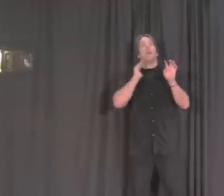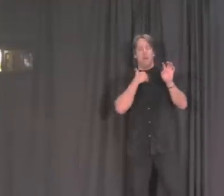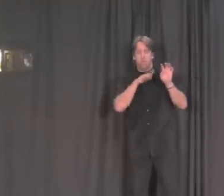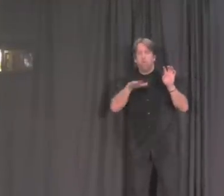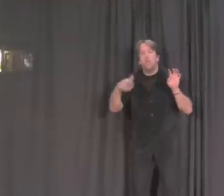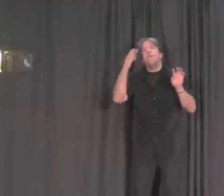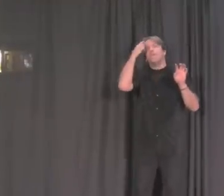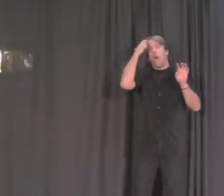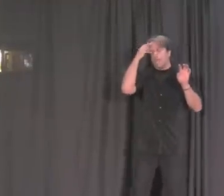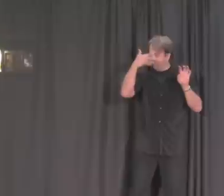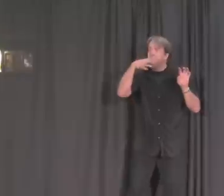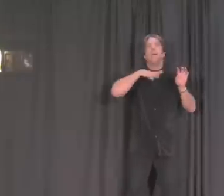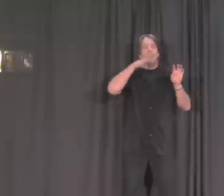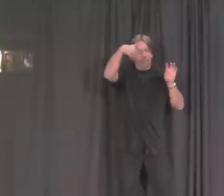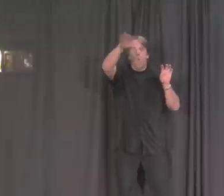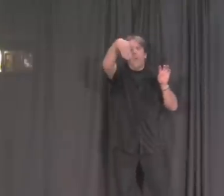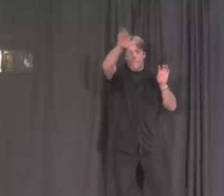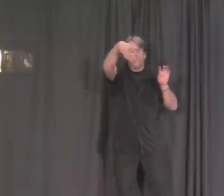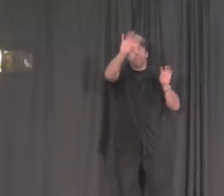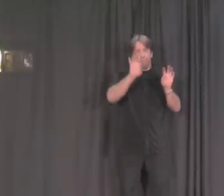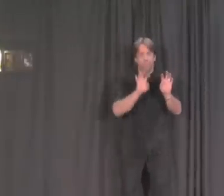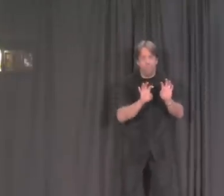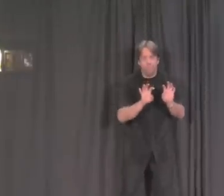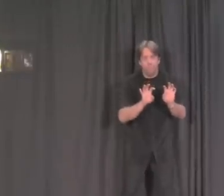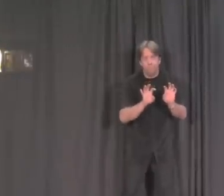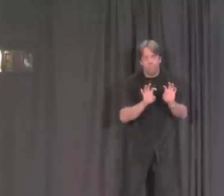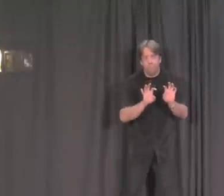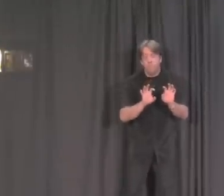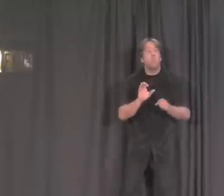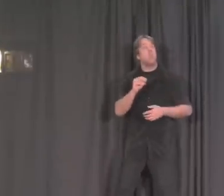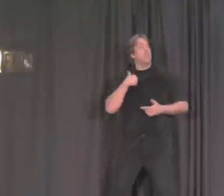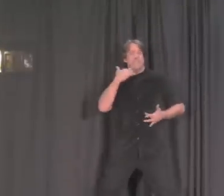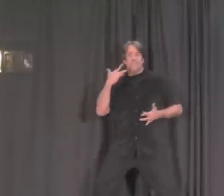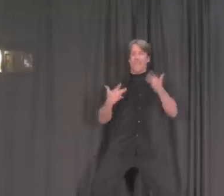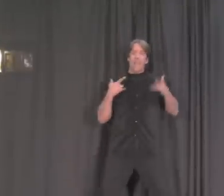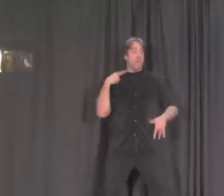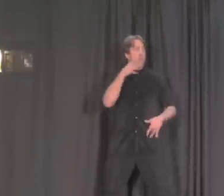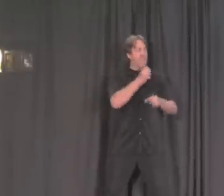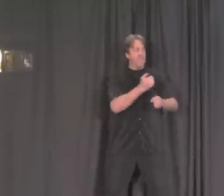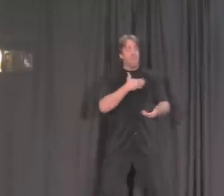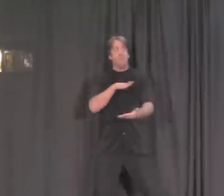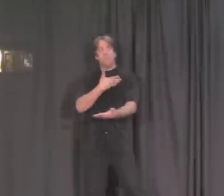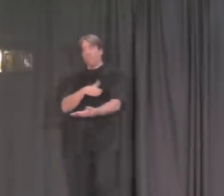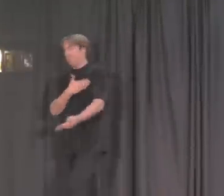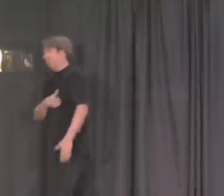retarded. Oh, our children are retarded too. They're here. Go ahead. I was thrilled.